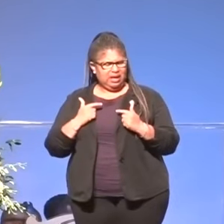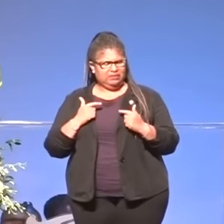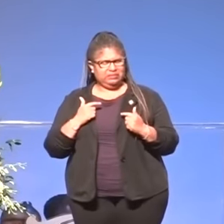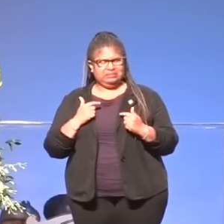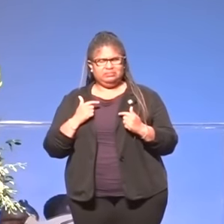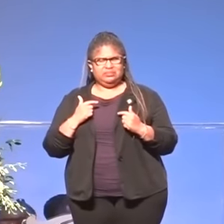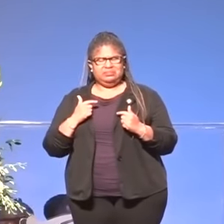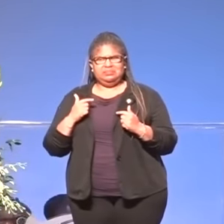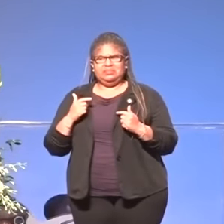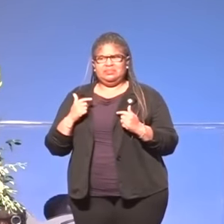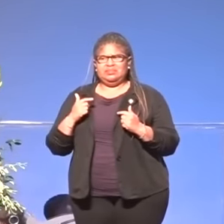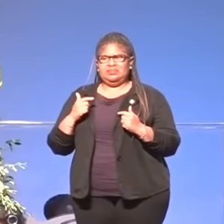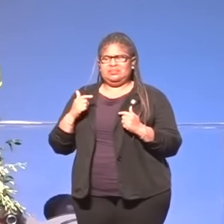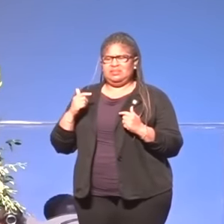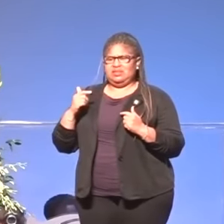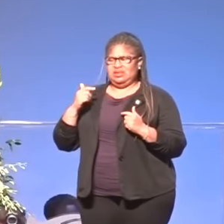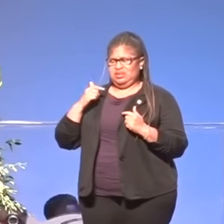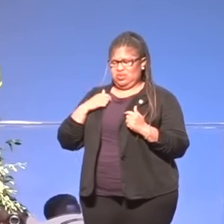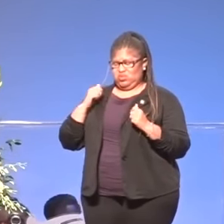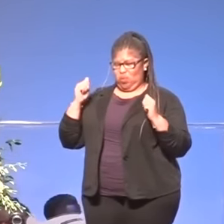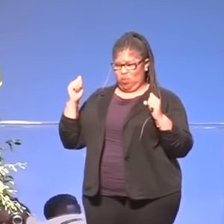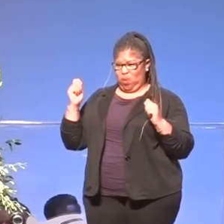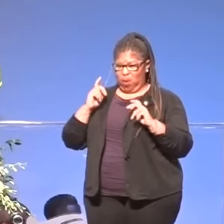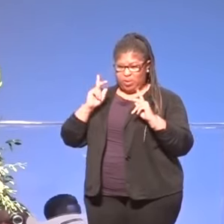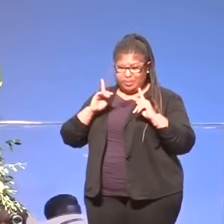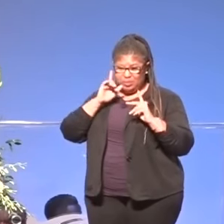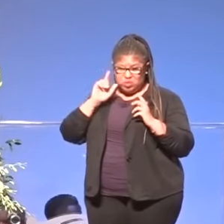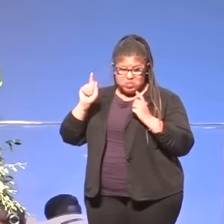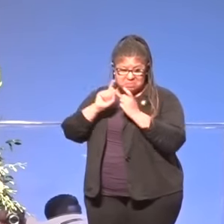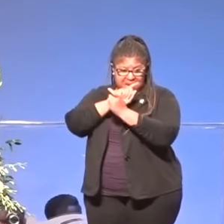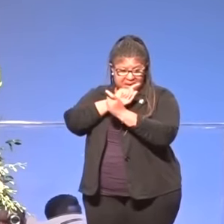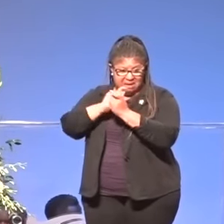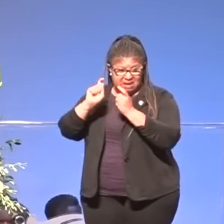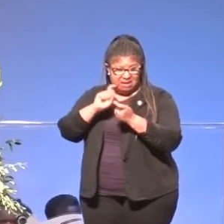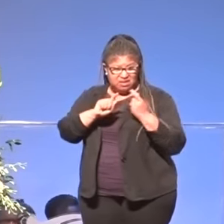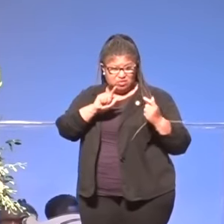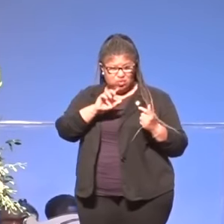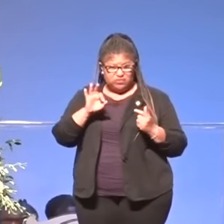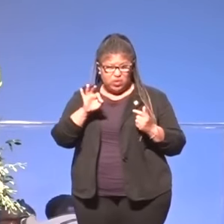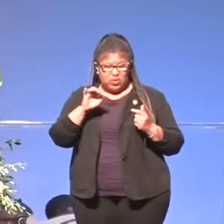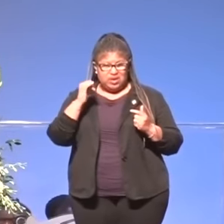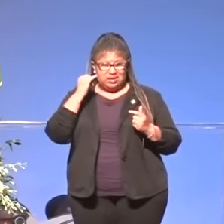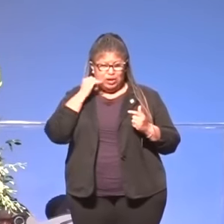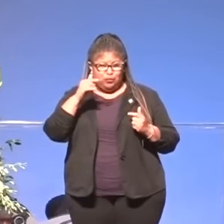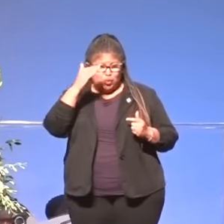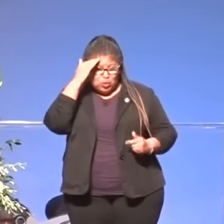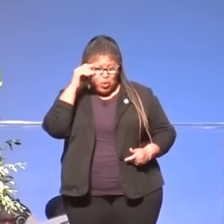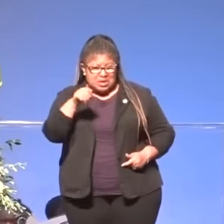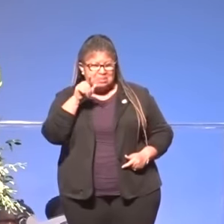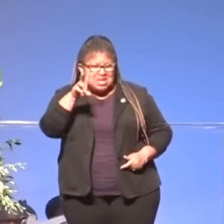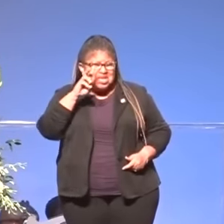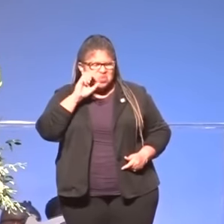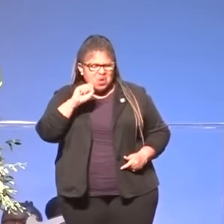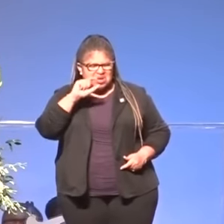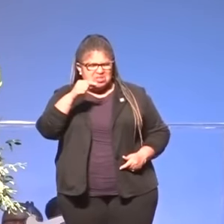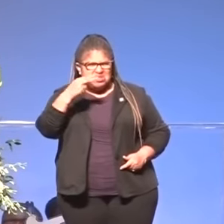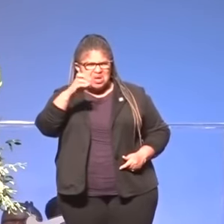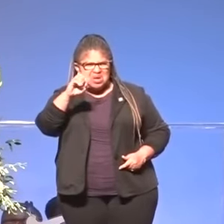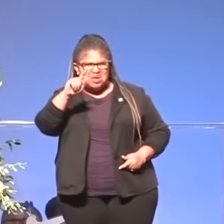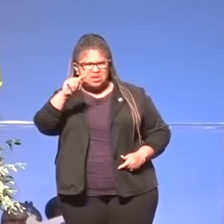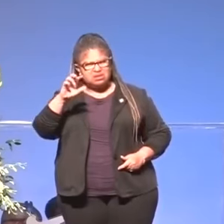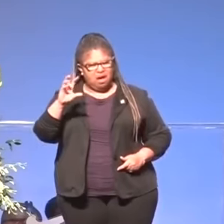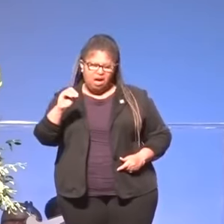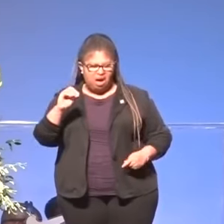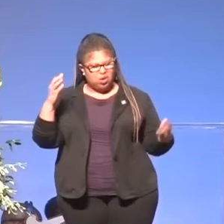I came in counter with and we all came in counter with if you knew him a ghetto angel. A